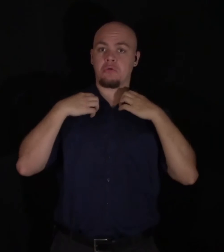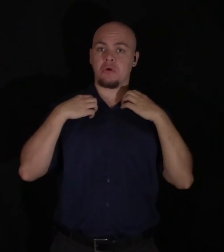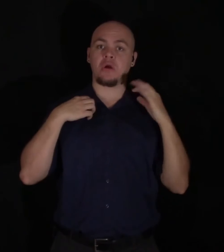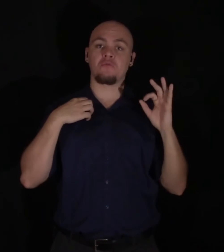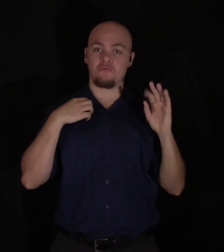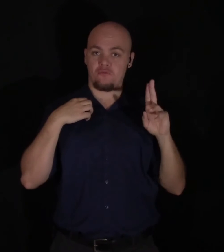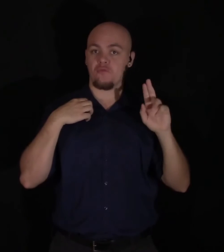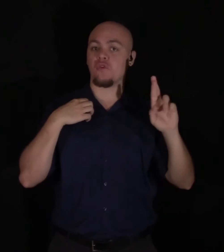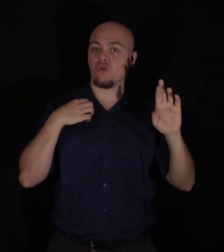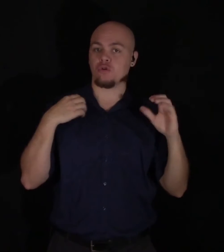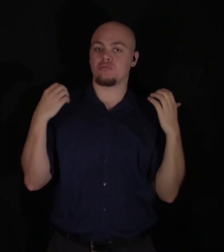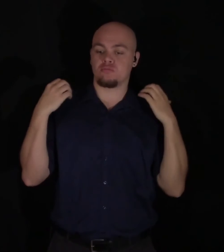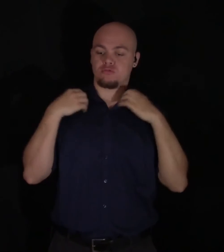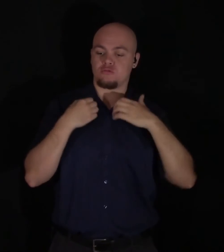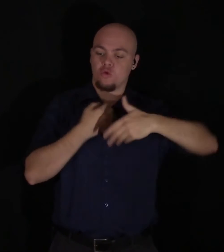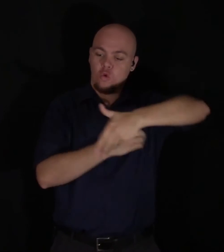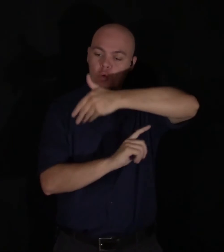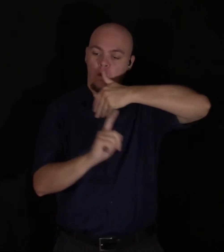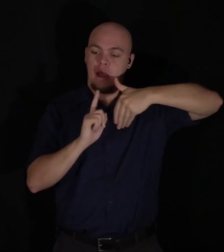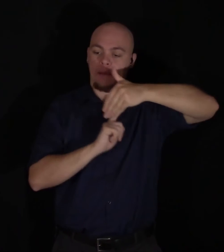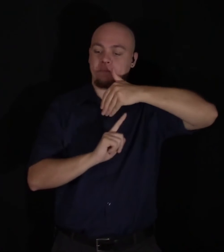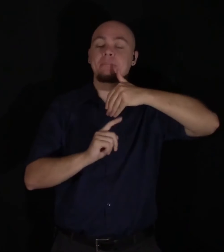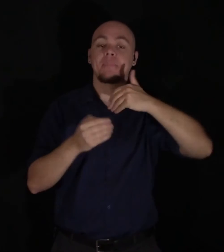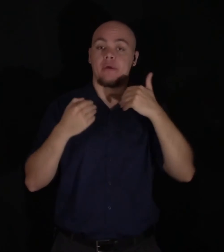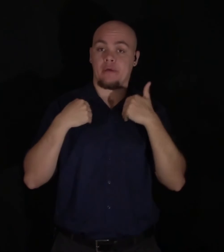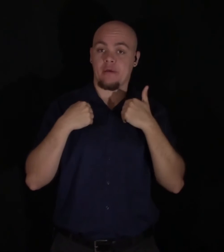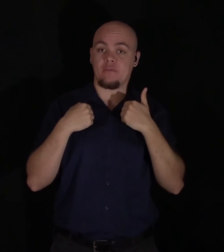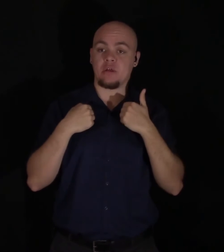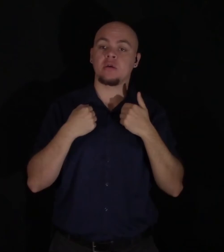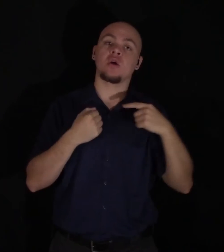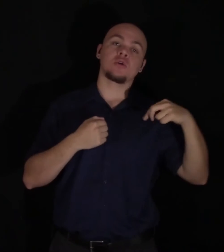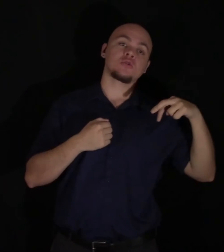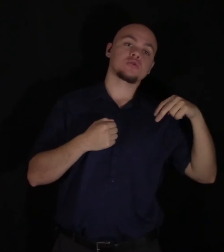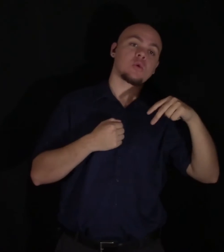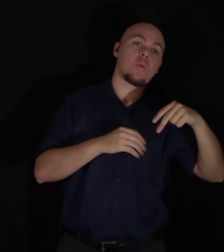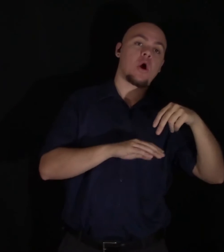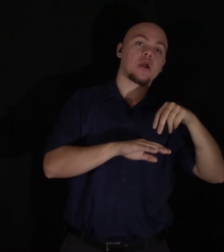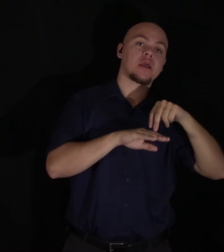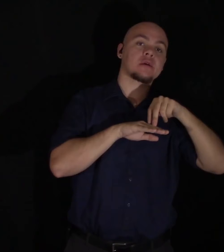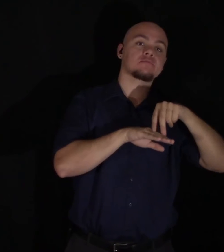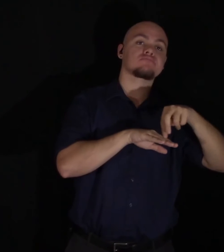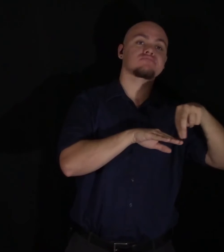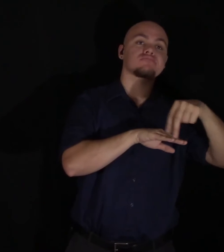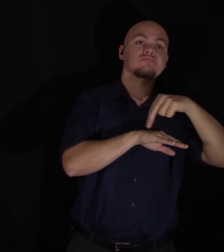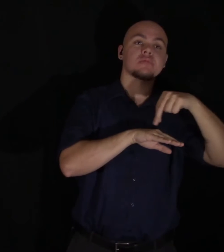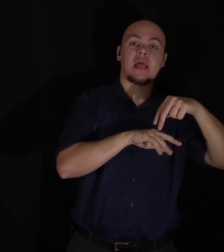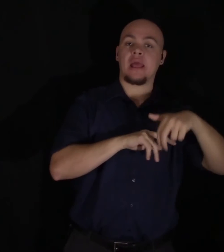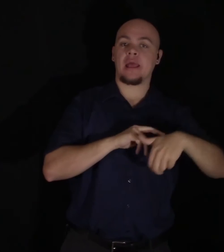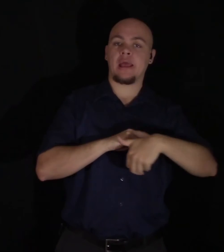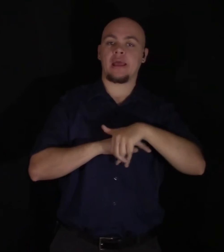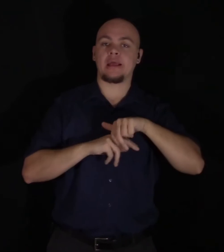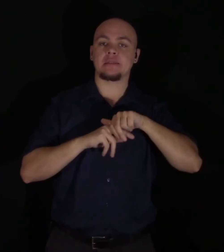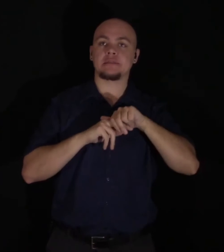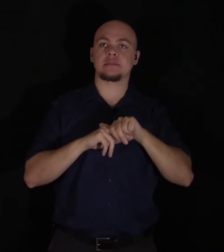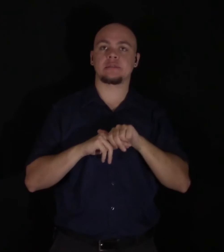adopted, for there is a great difference between walking the deck and remaining seated motionless for hours, when